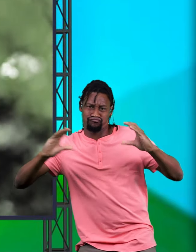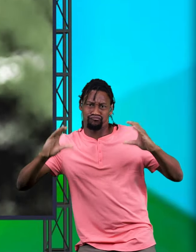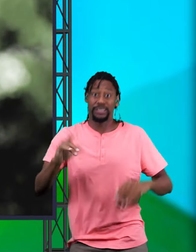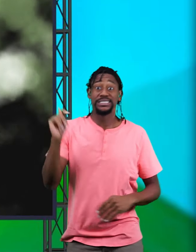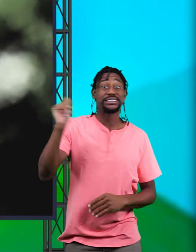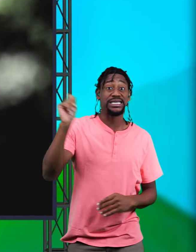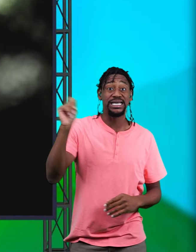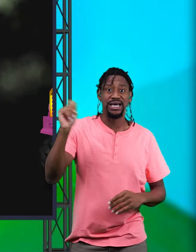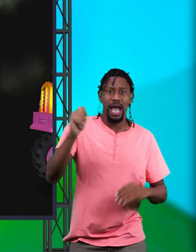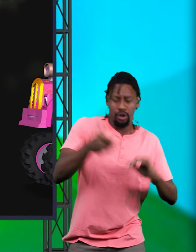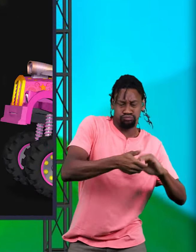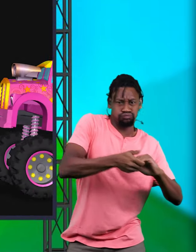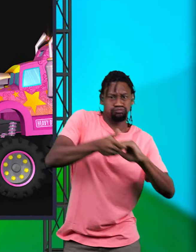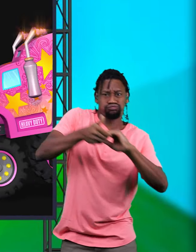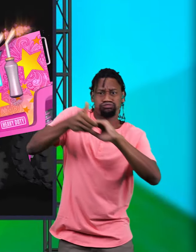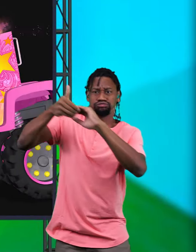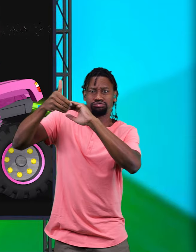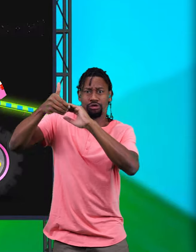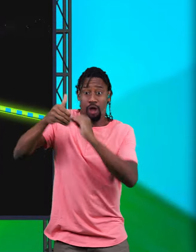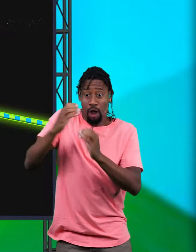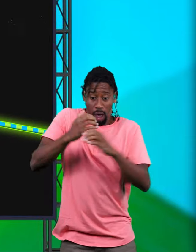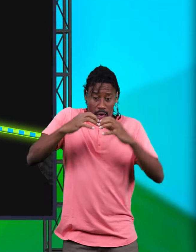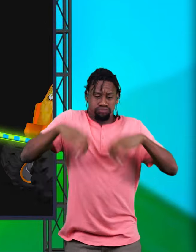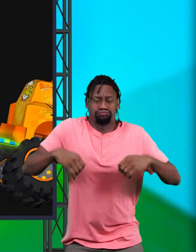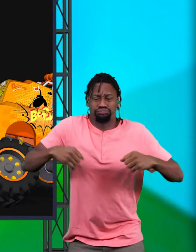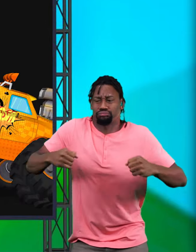T is for tow, to pull things around.